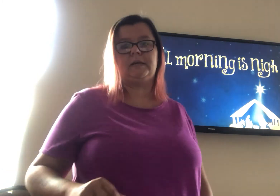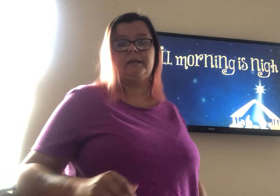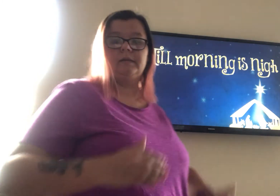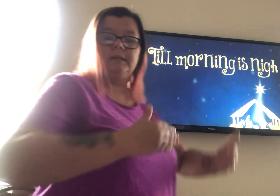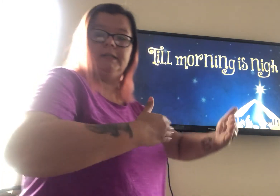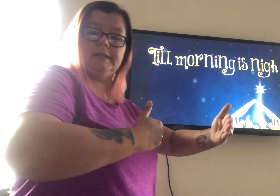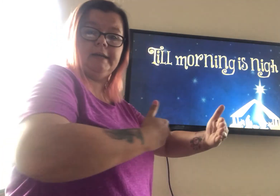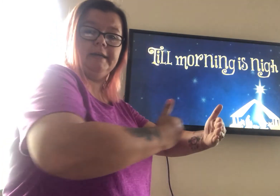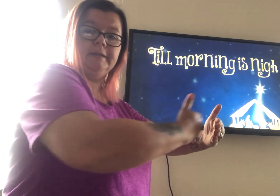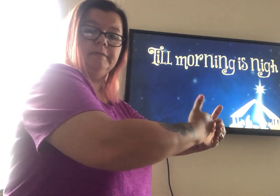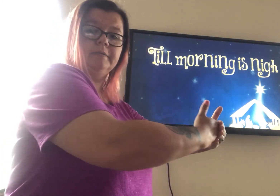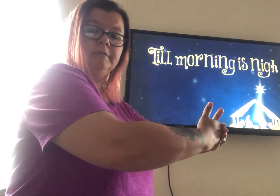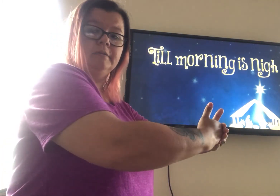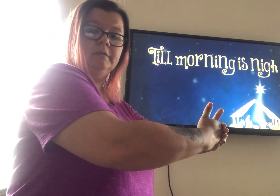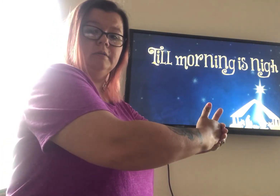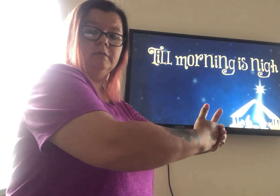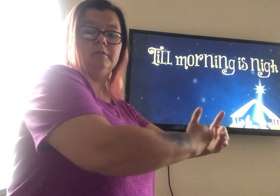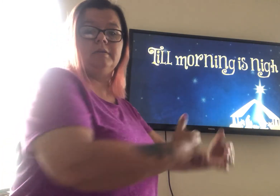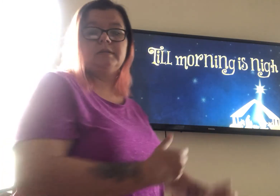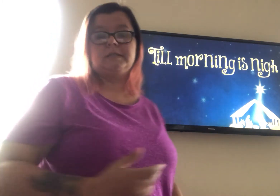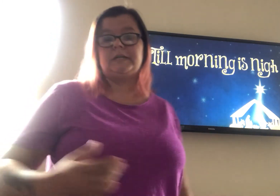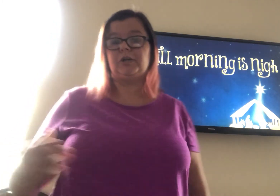side. Nigh. Near.